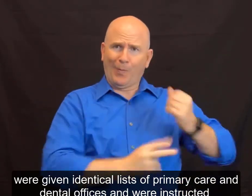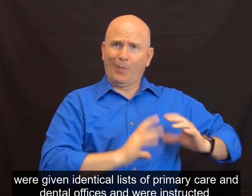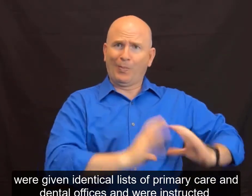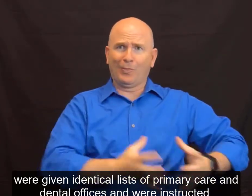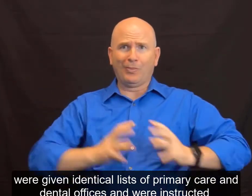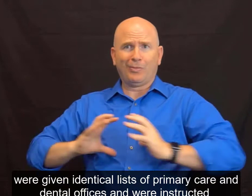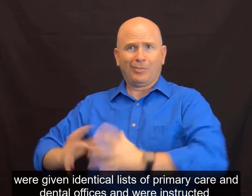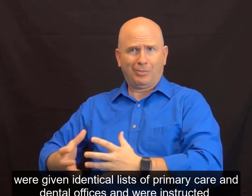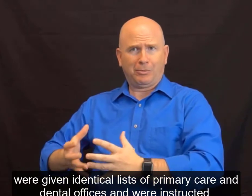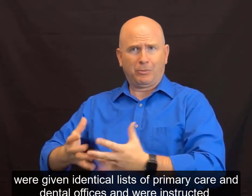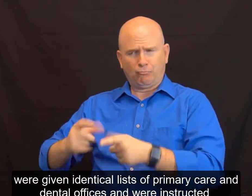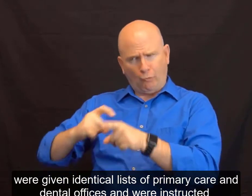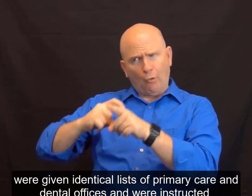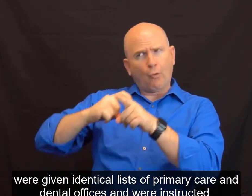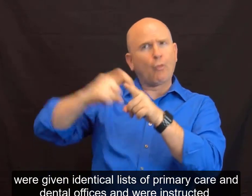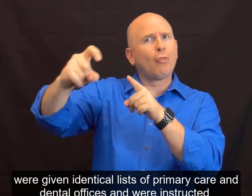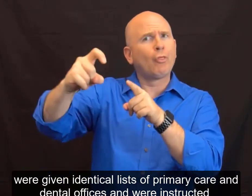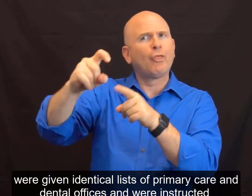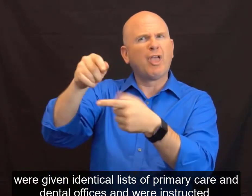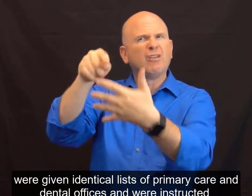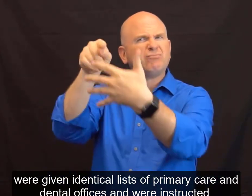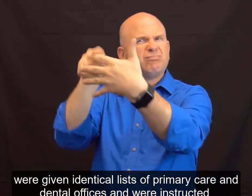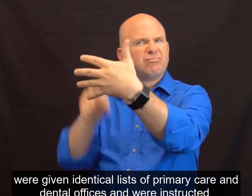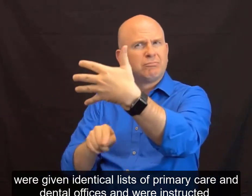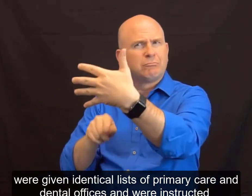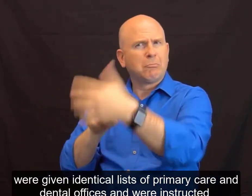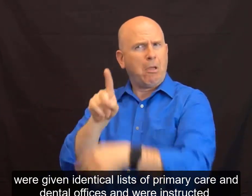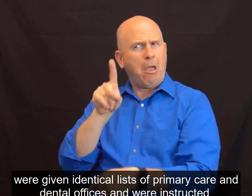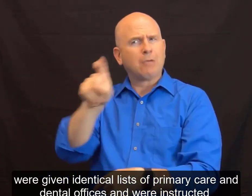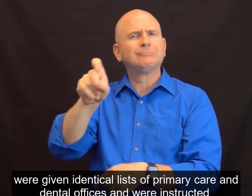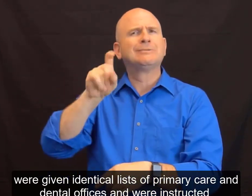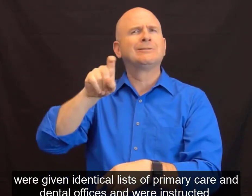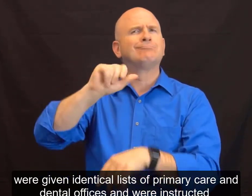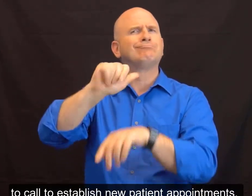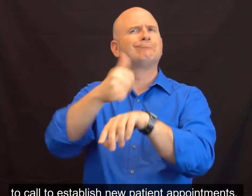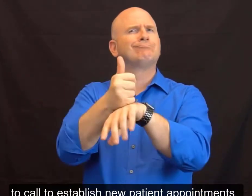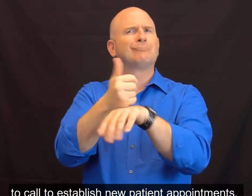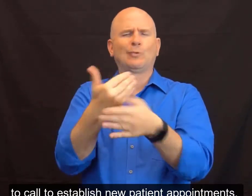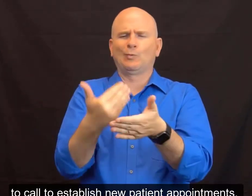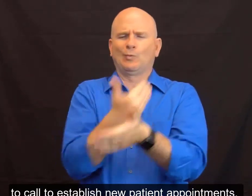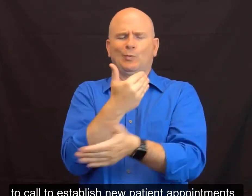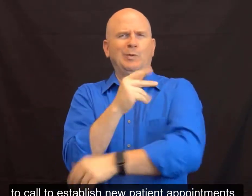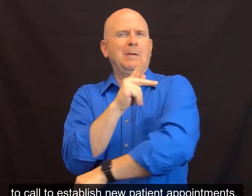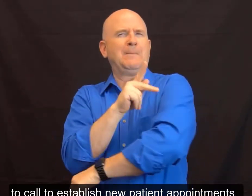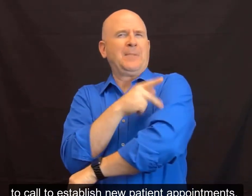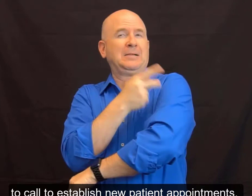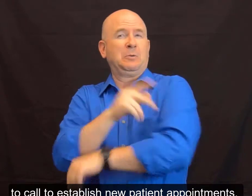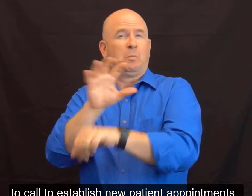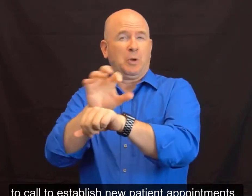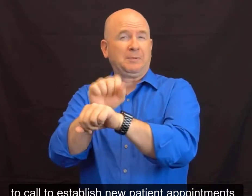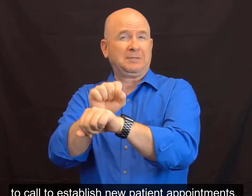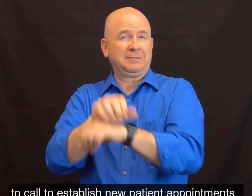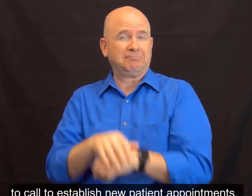of primary care and dental offices and were instructed to call to establish new patient appointments.